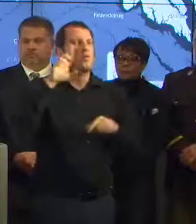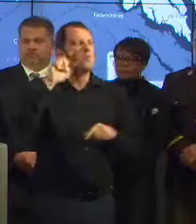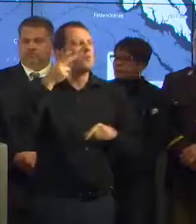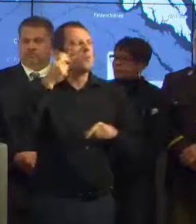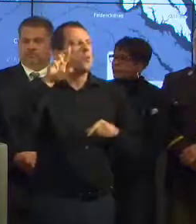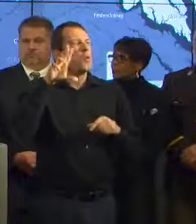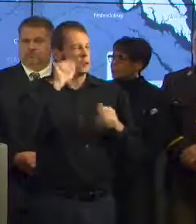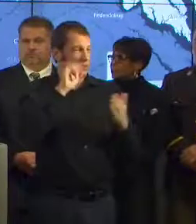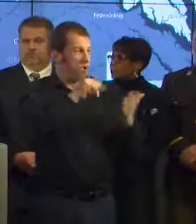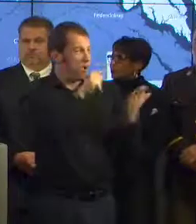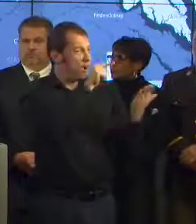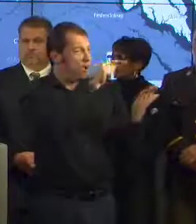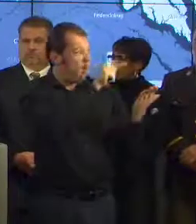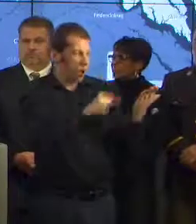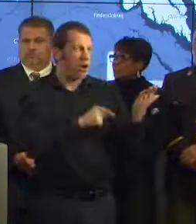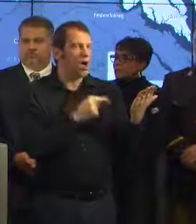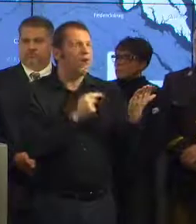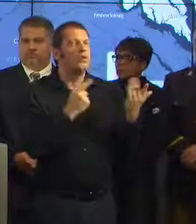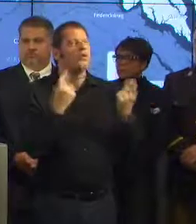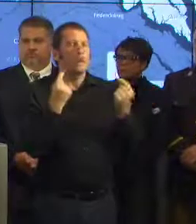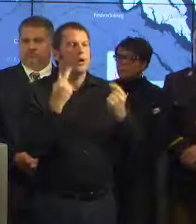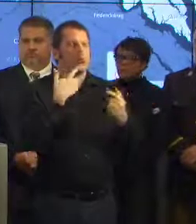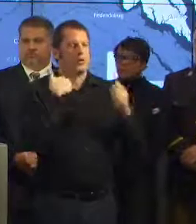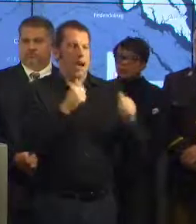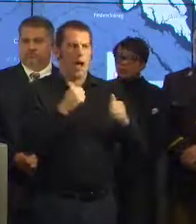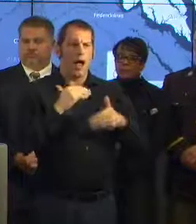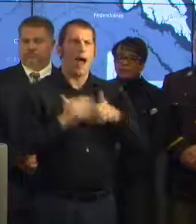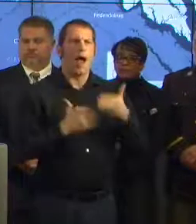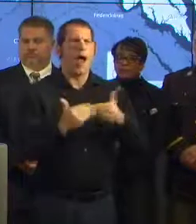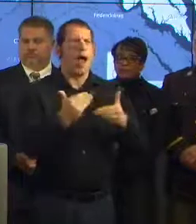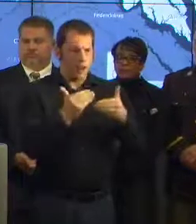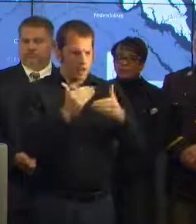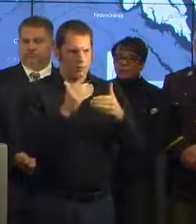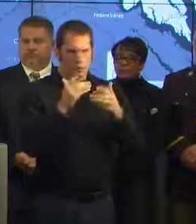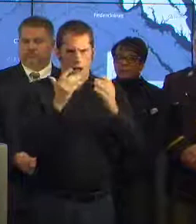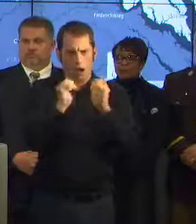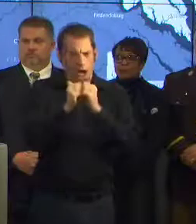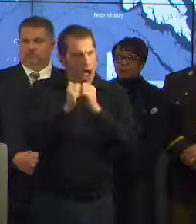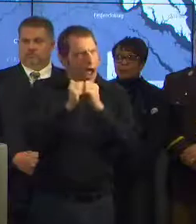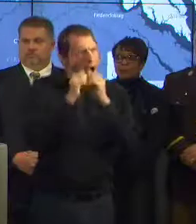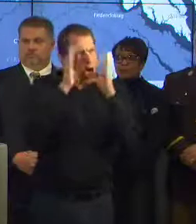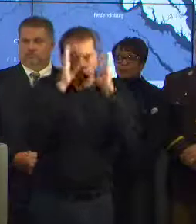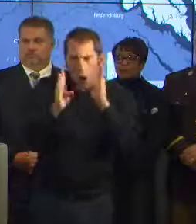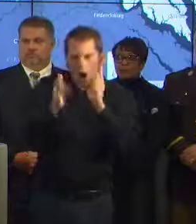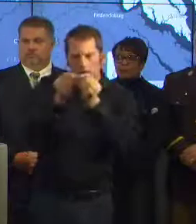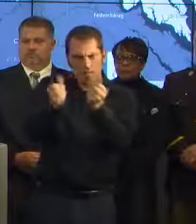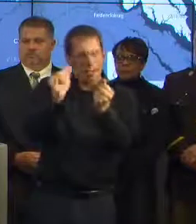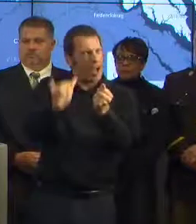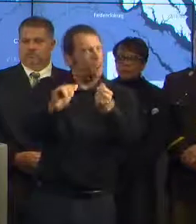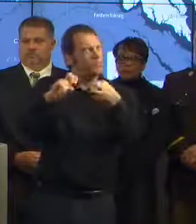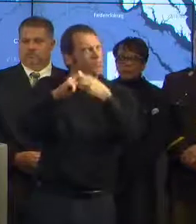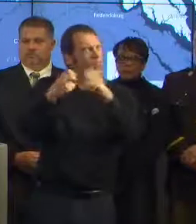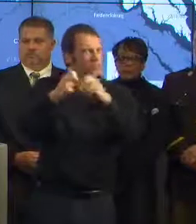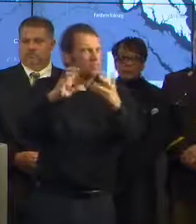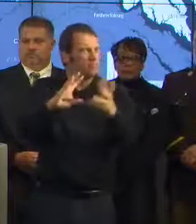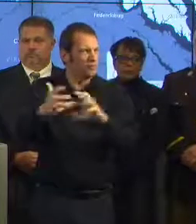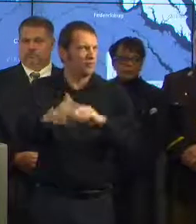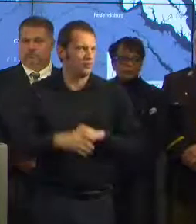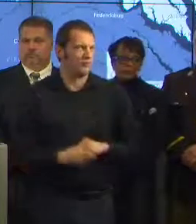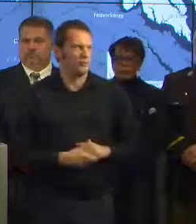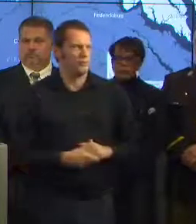discretionary funding to start addressing the crisis. And that included bringing online more treatment